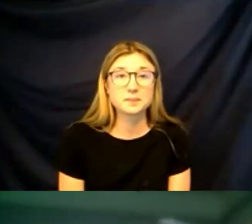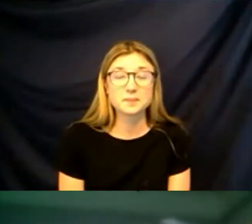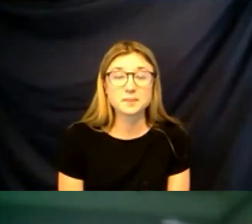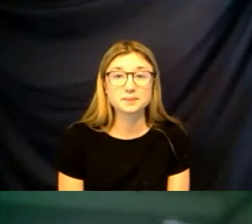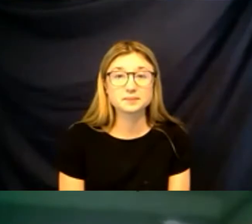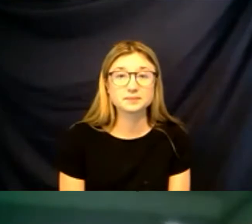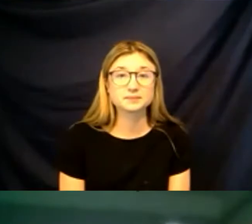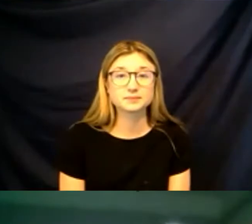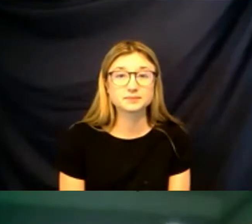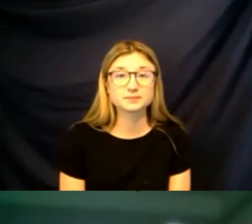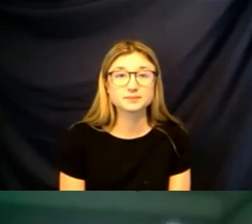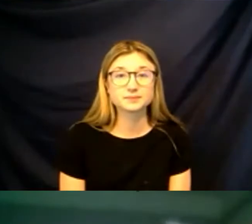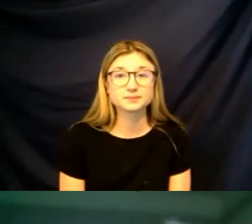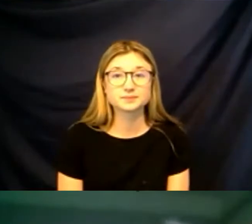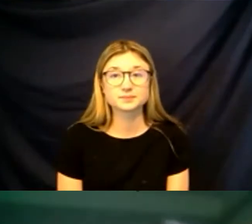Miss Patty.